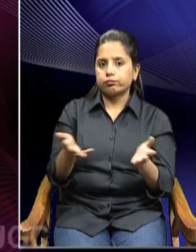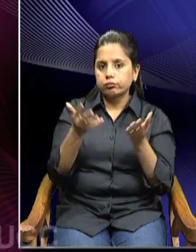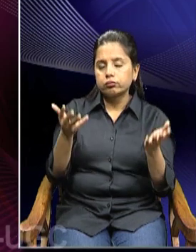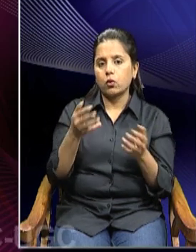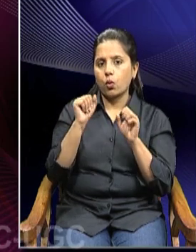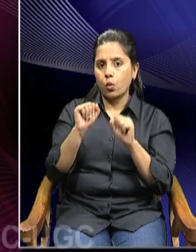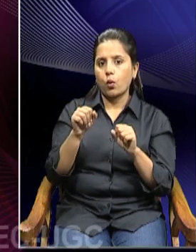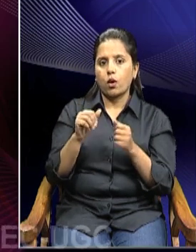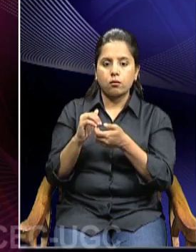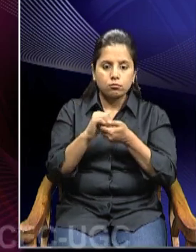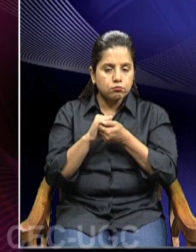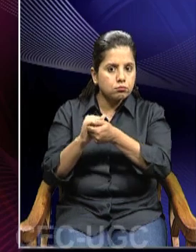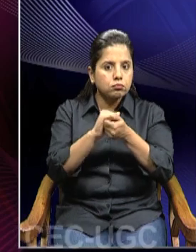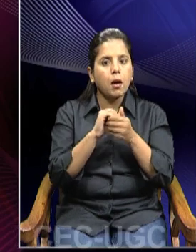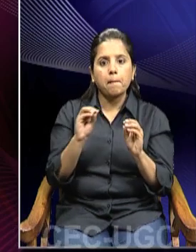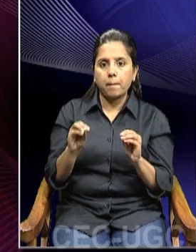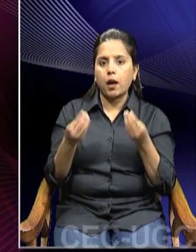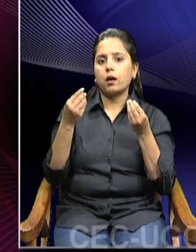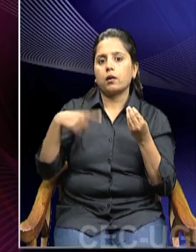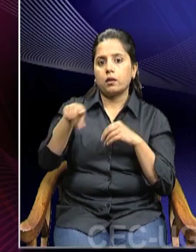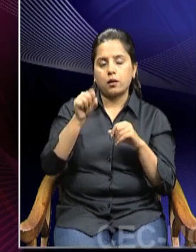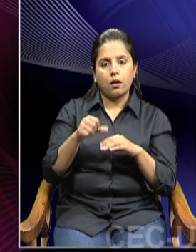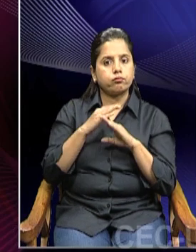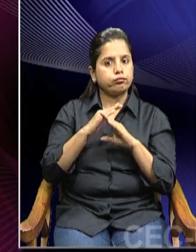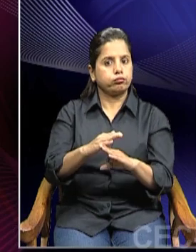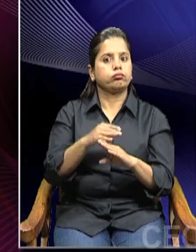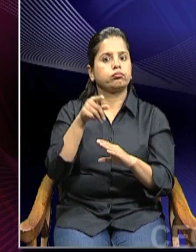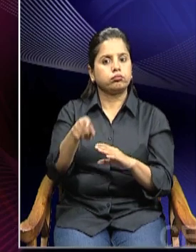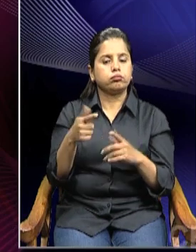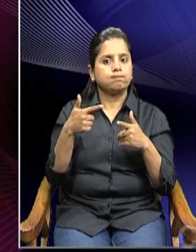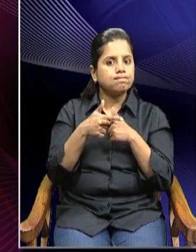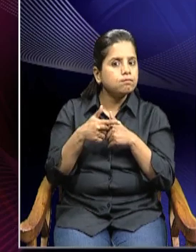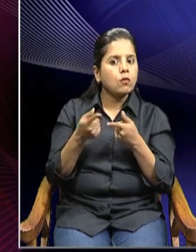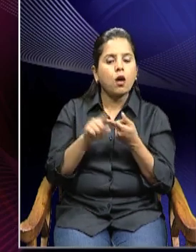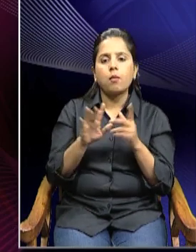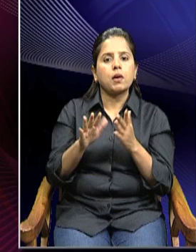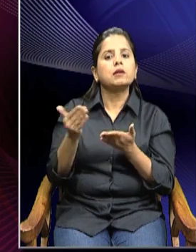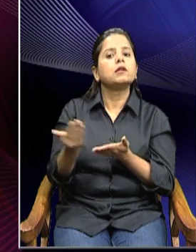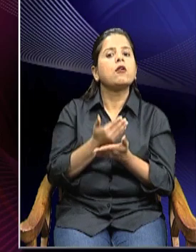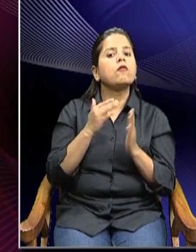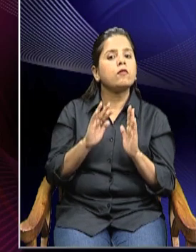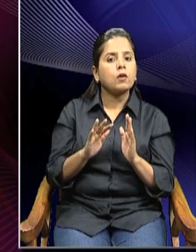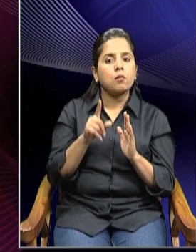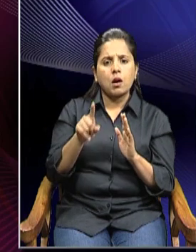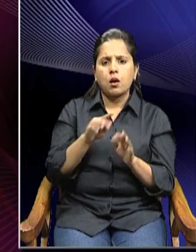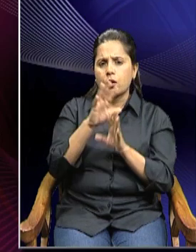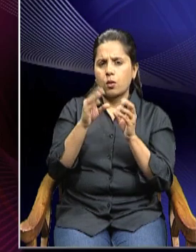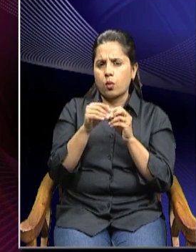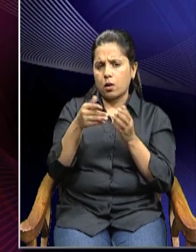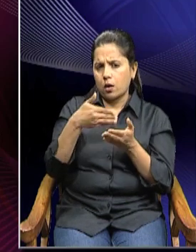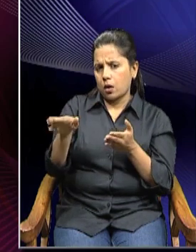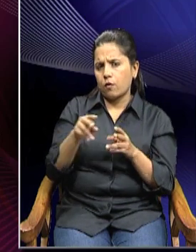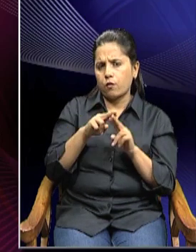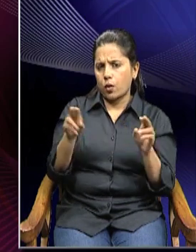their collective well-being, they can prevent conflict, which may not be totally